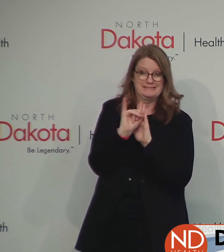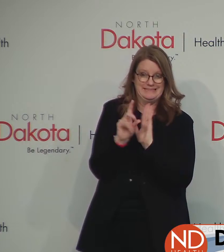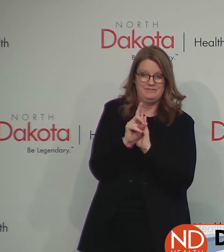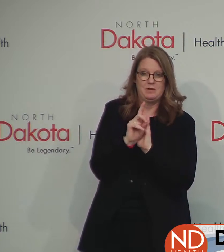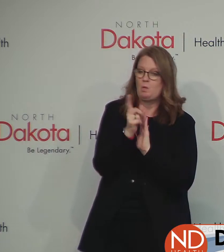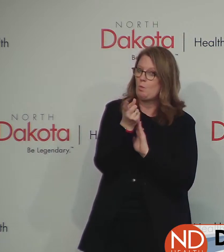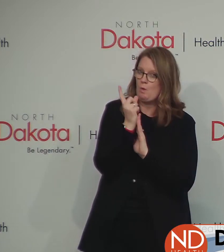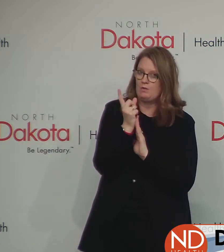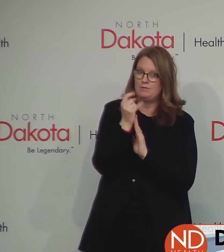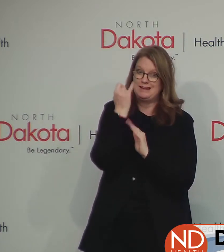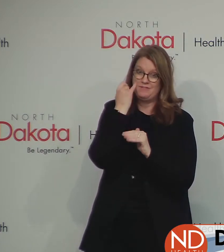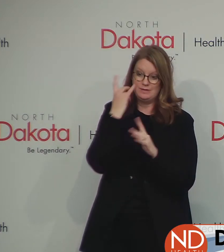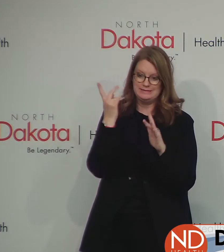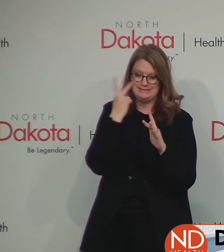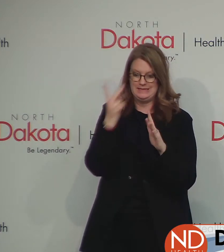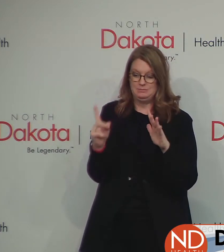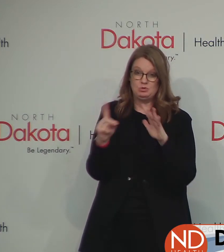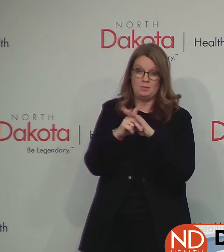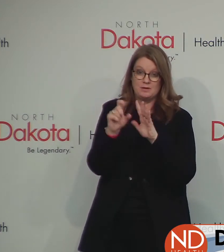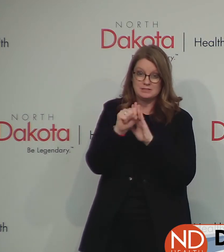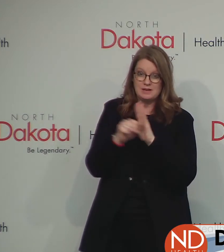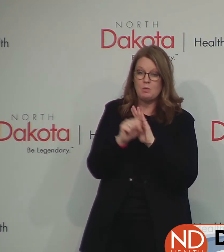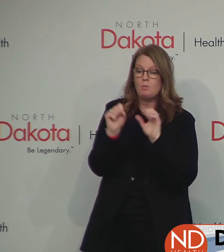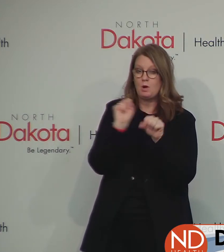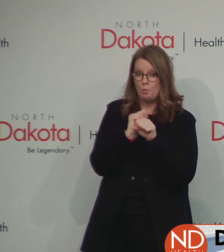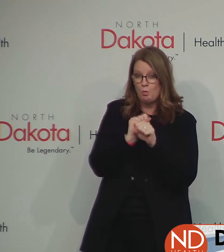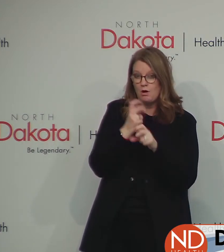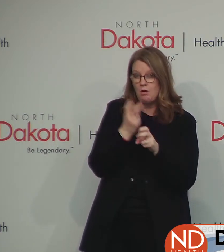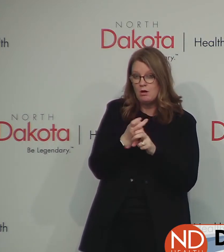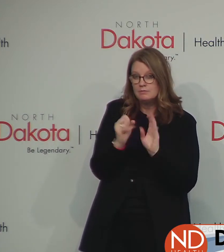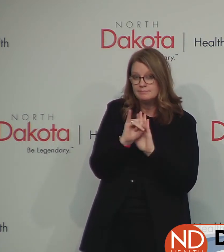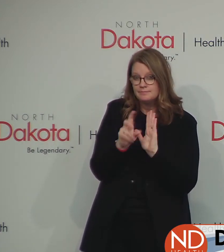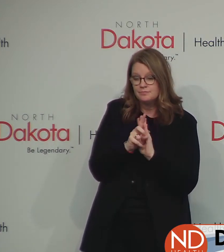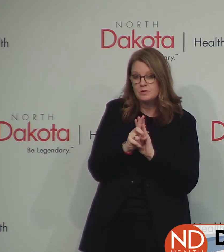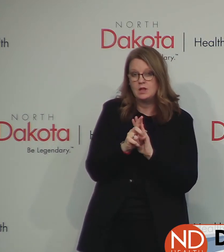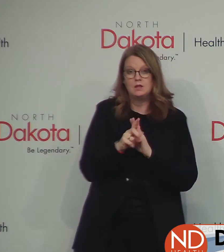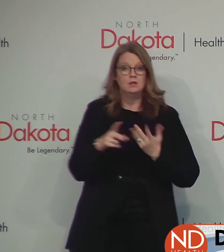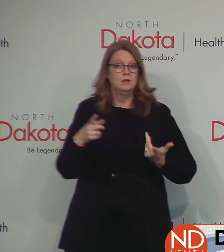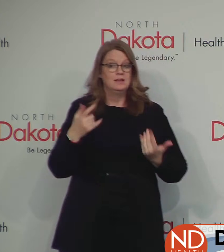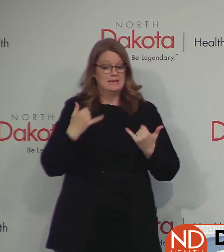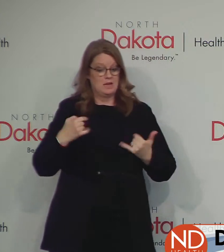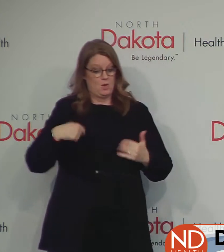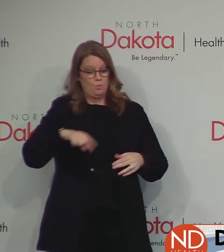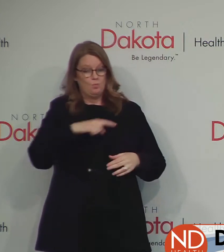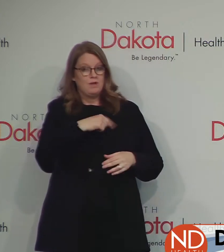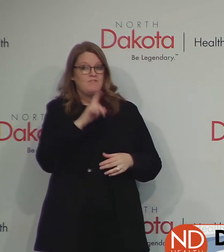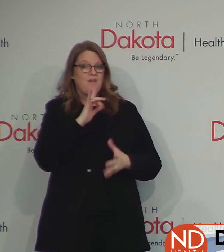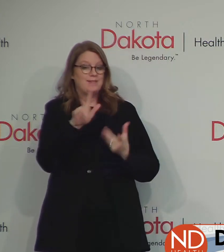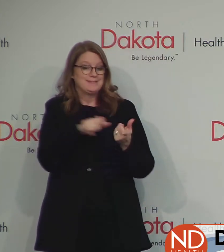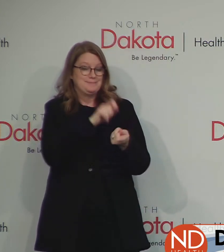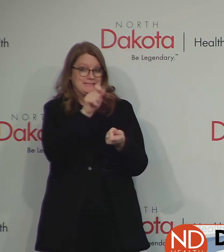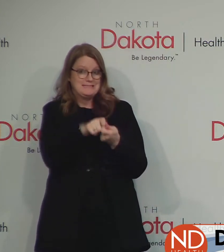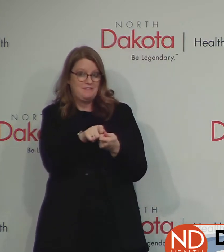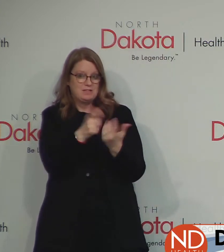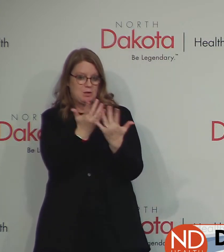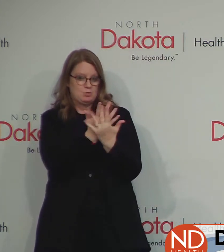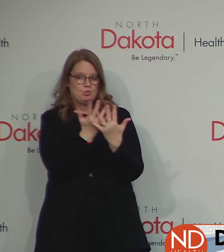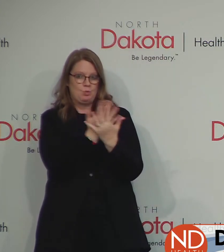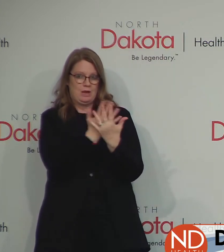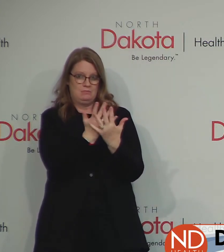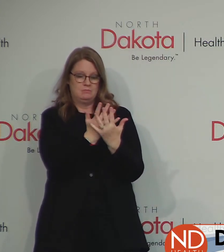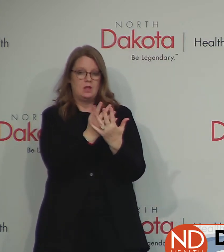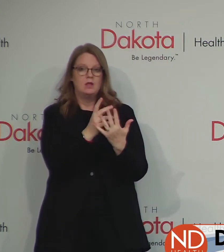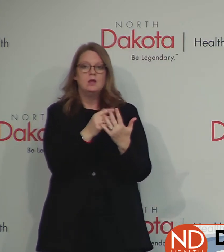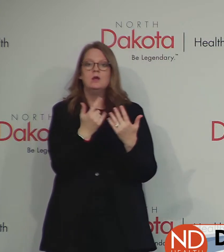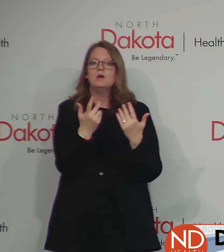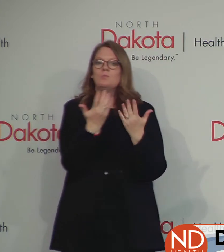as we see them enter our state. And to do that, we're being very strategic in how we're screening our results. We are actually able to screen most